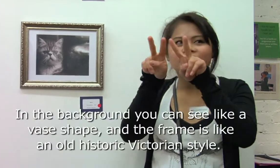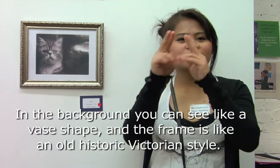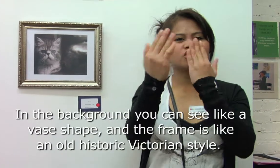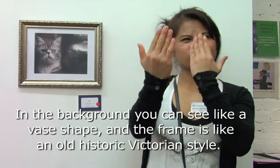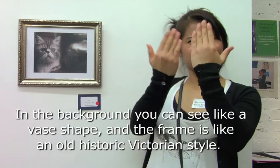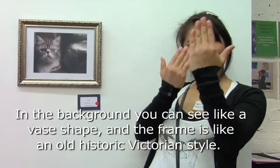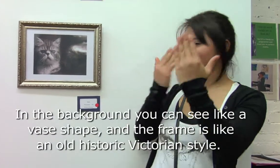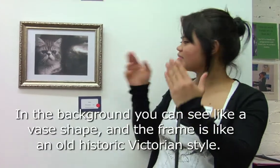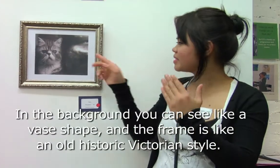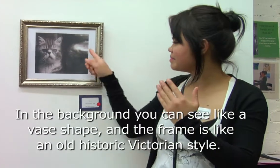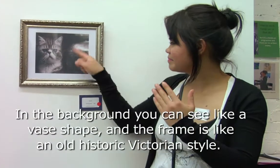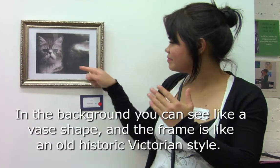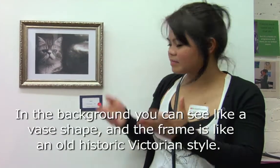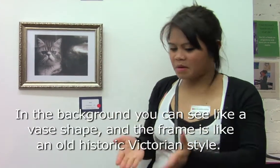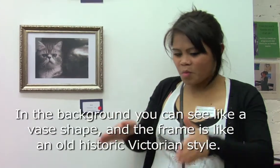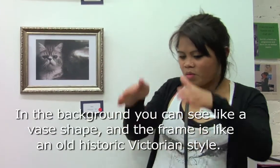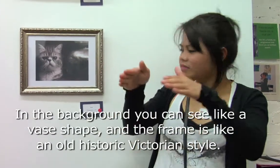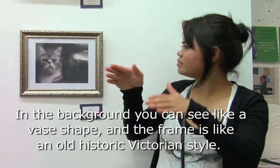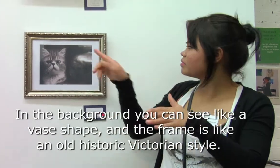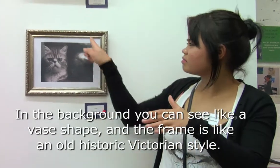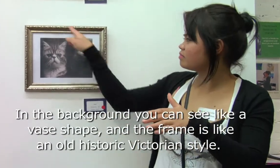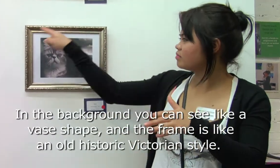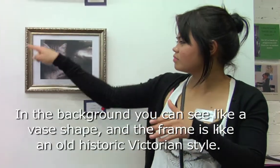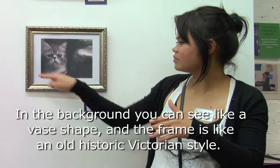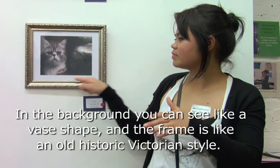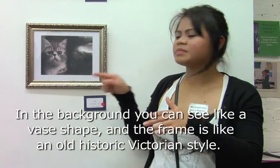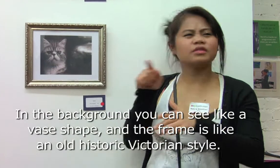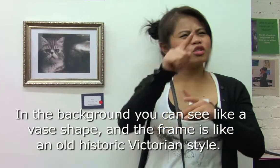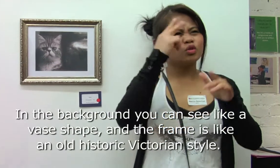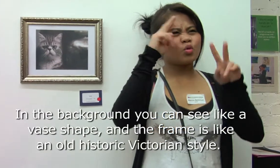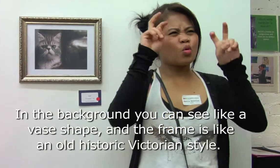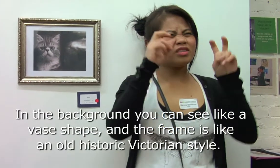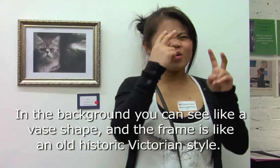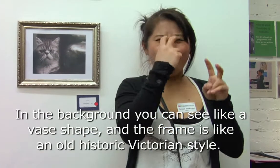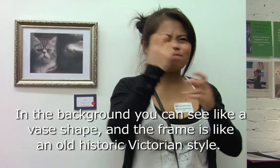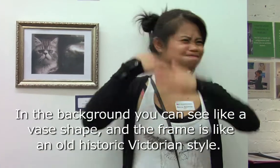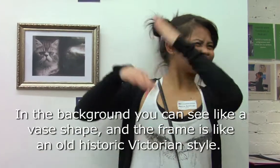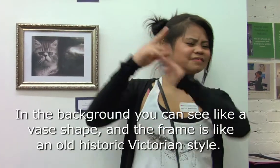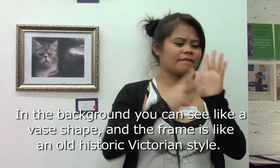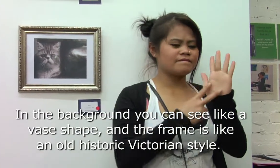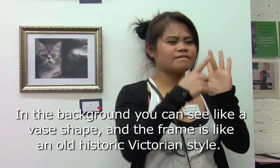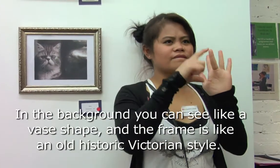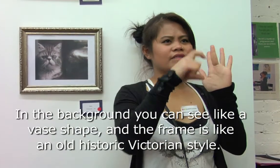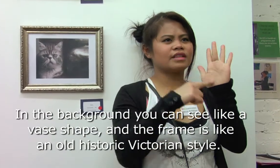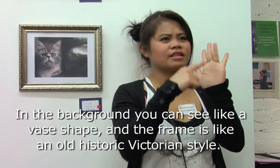In the background you can see like a vase shape and the frame is like an old historic Victorian style.